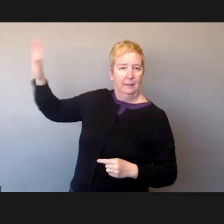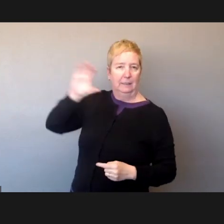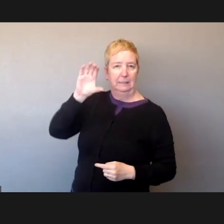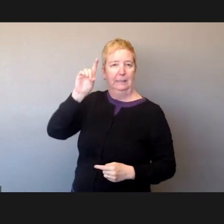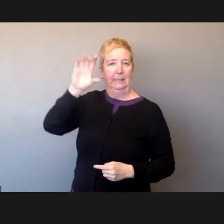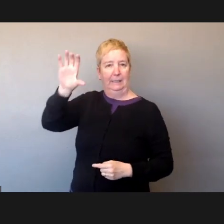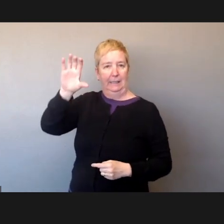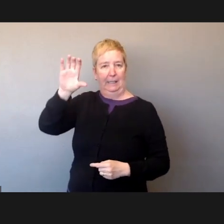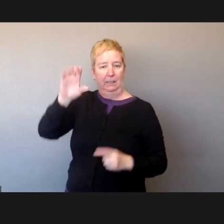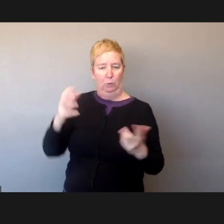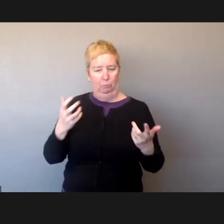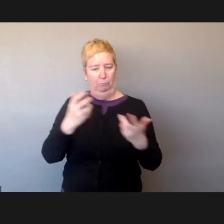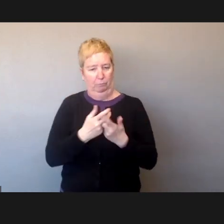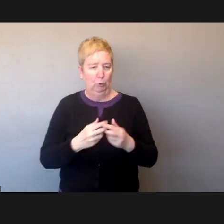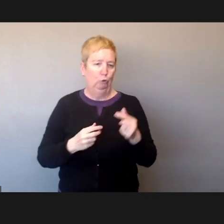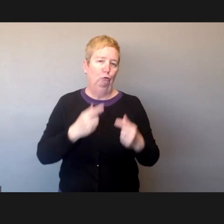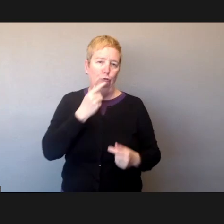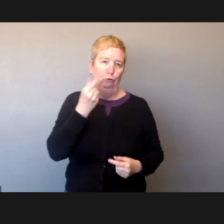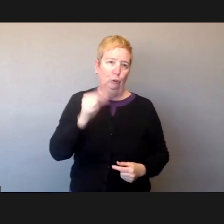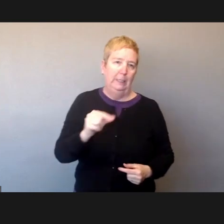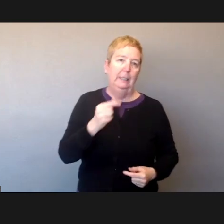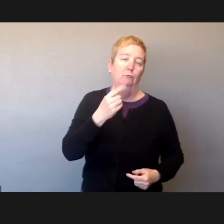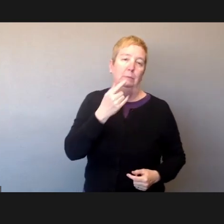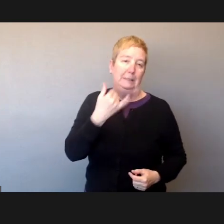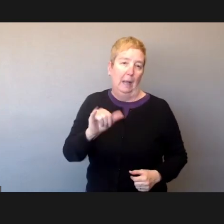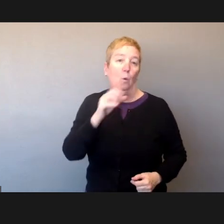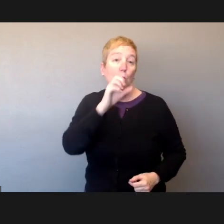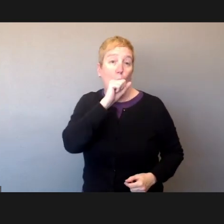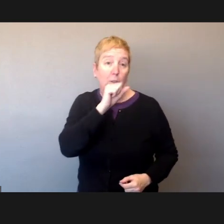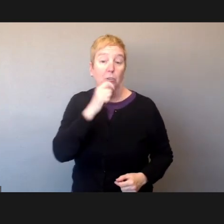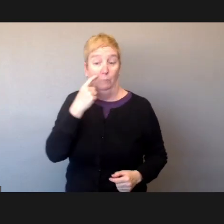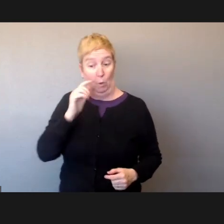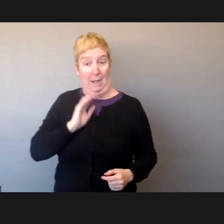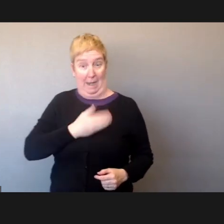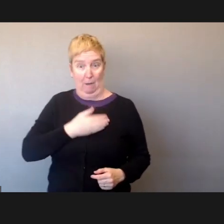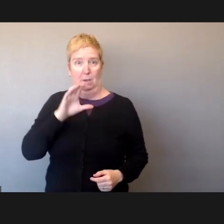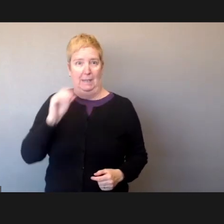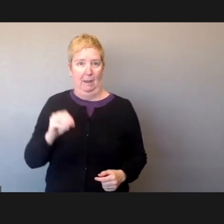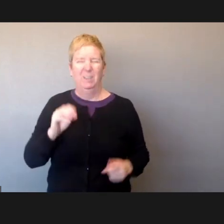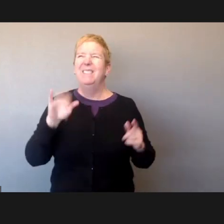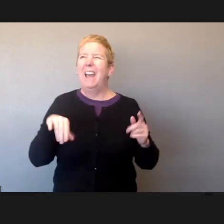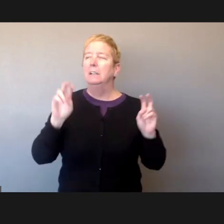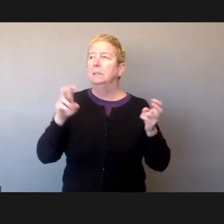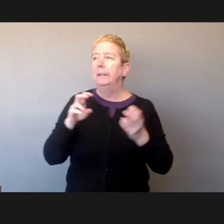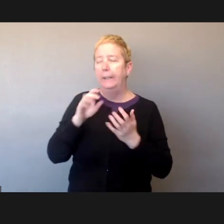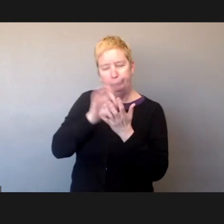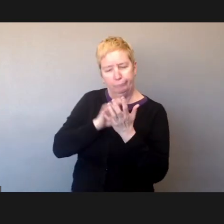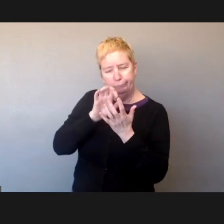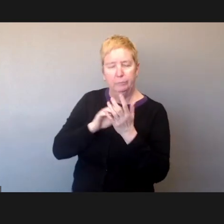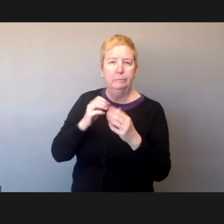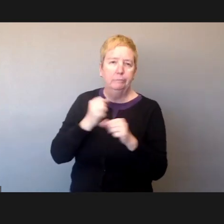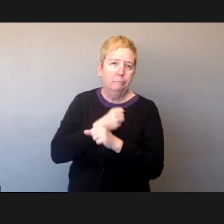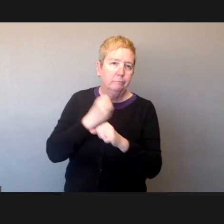the counties per the CDC guidelines. And that's that little calculator that